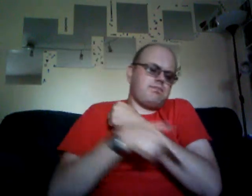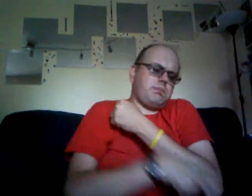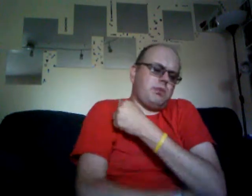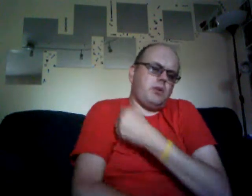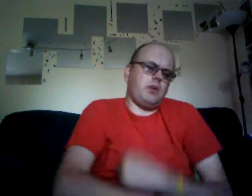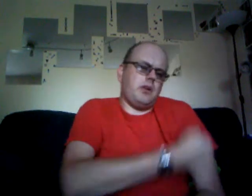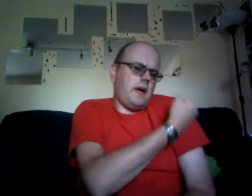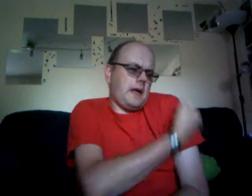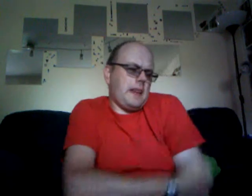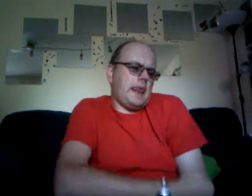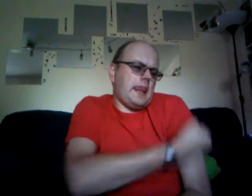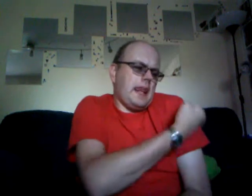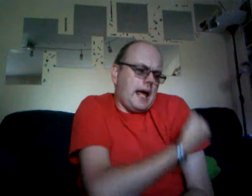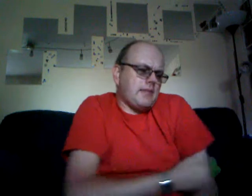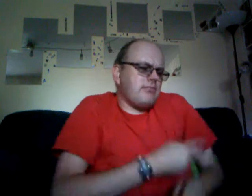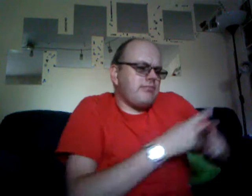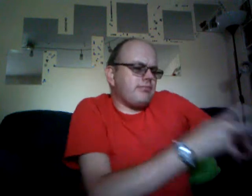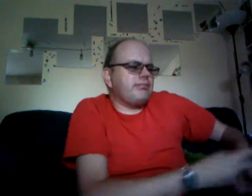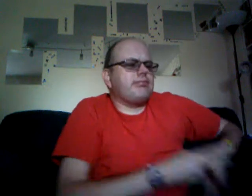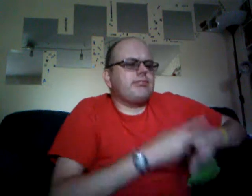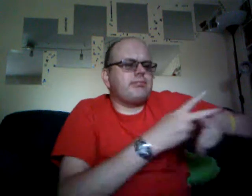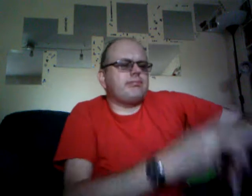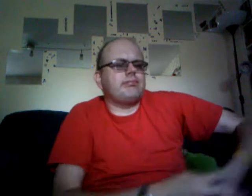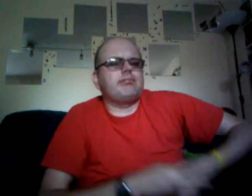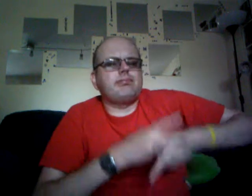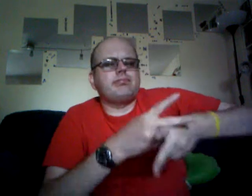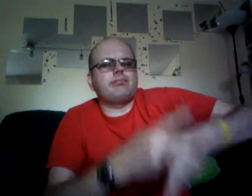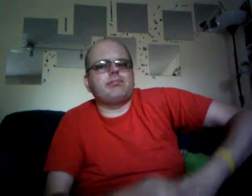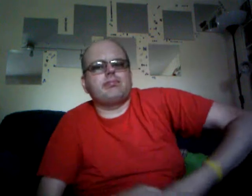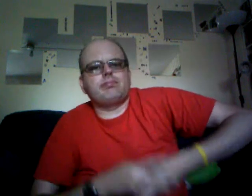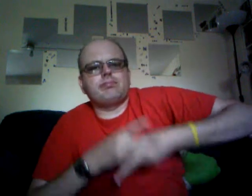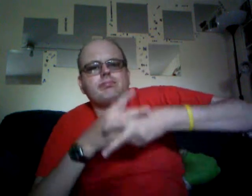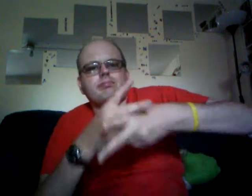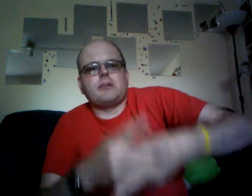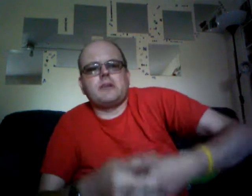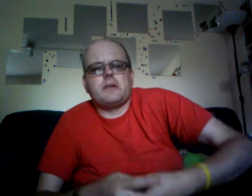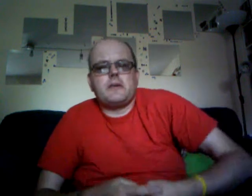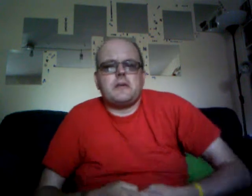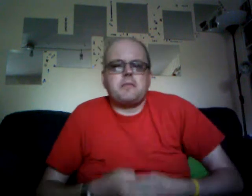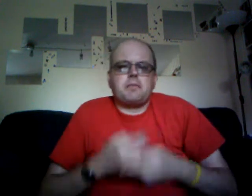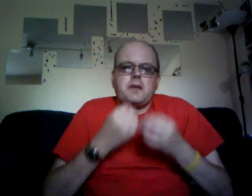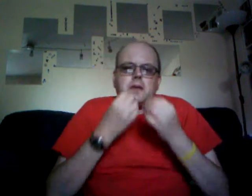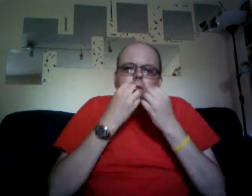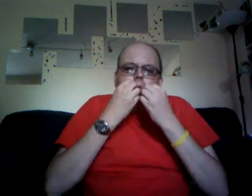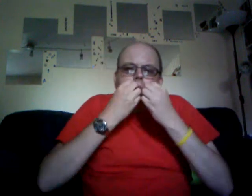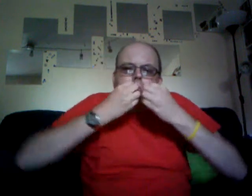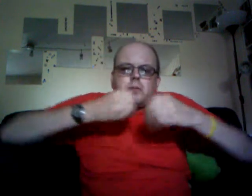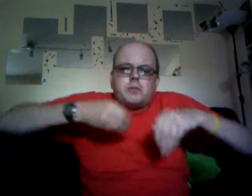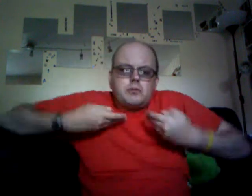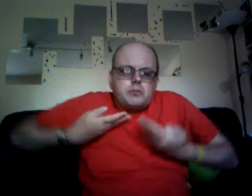tend the poor and lame. I will set a